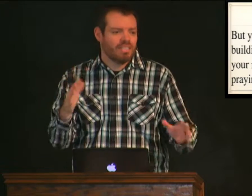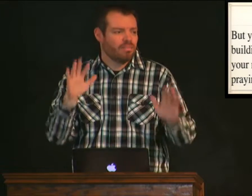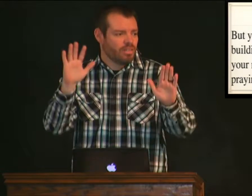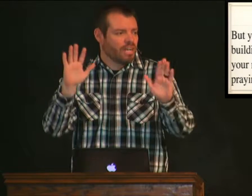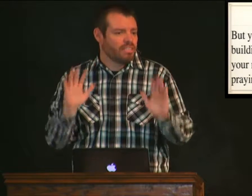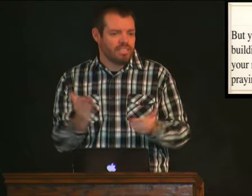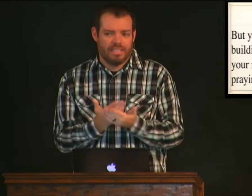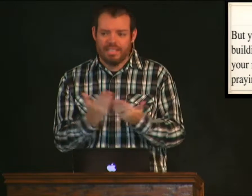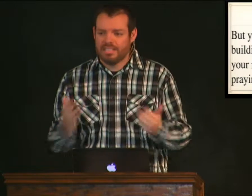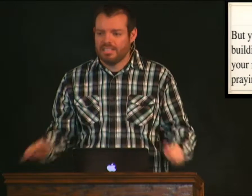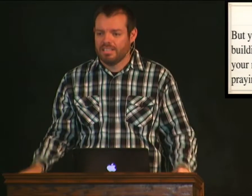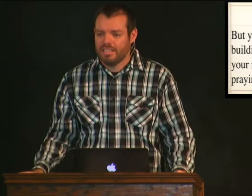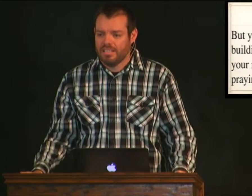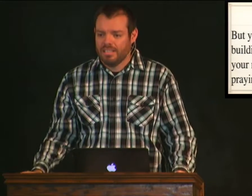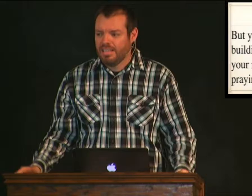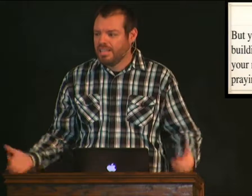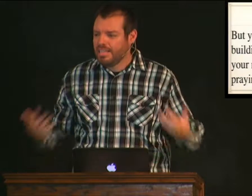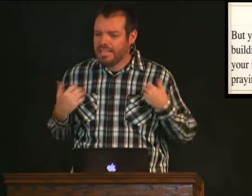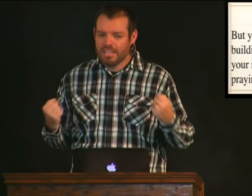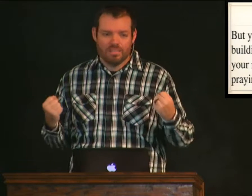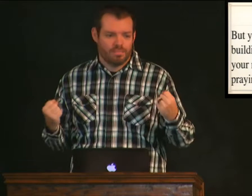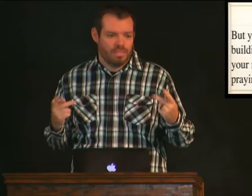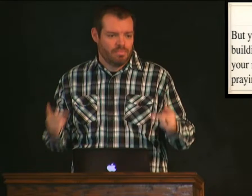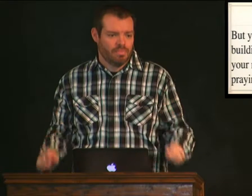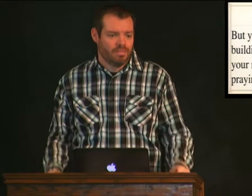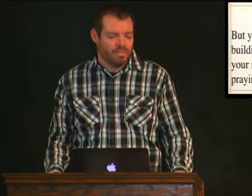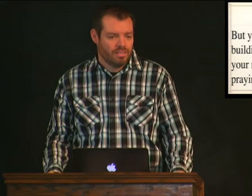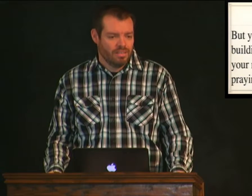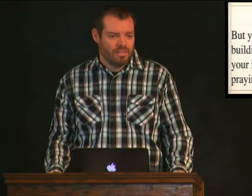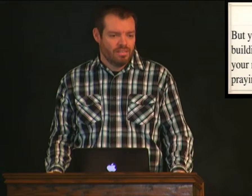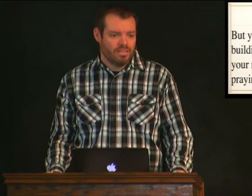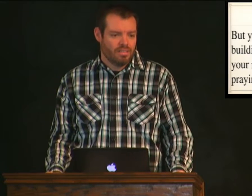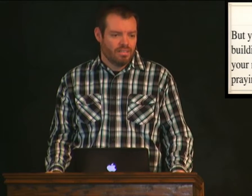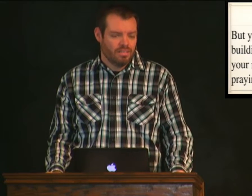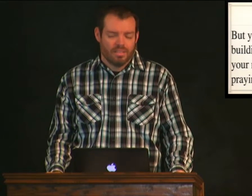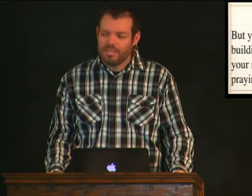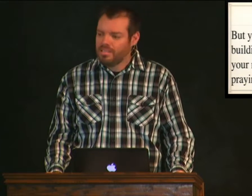God does many miraculous things. He healed people.